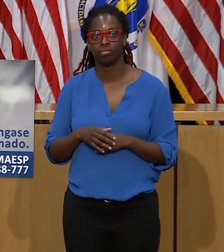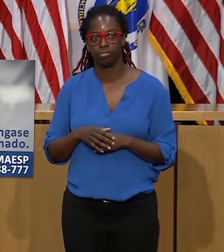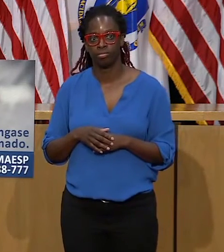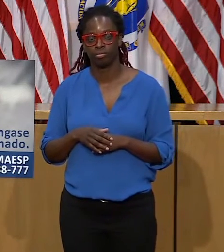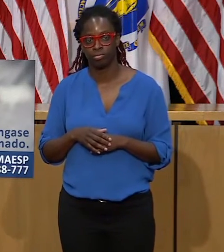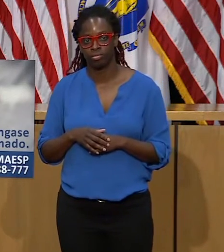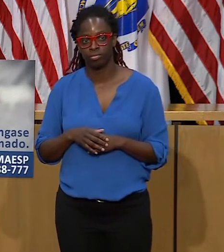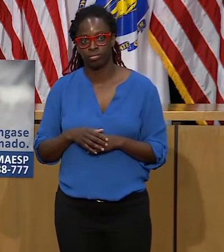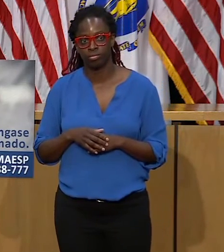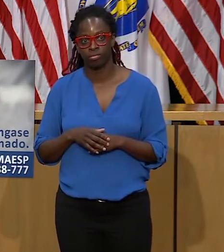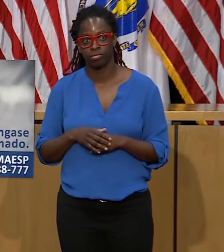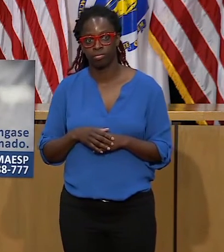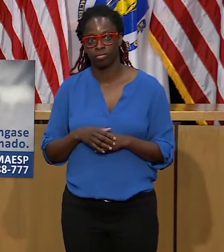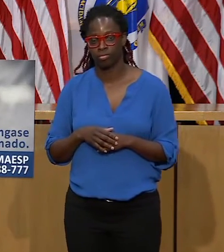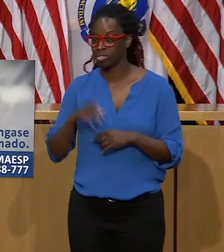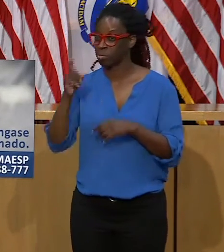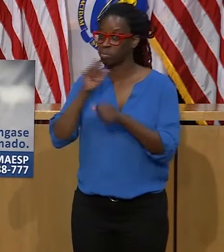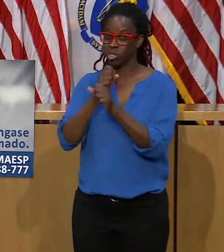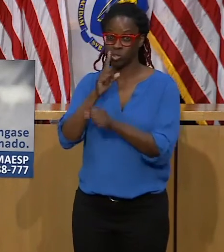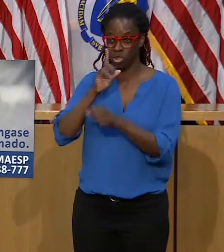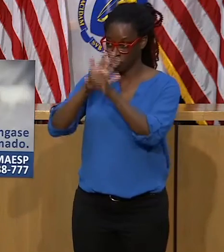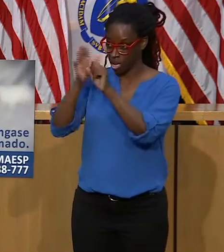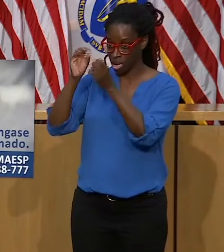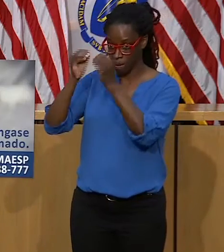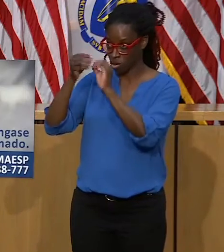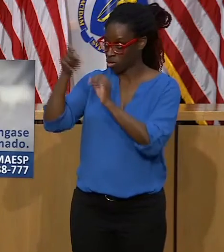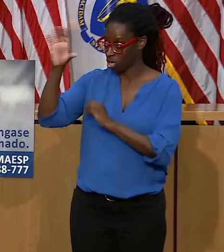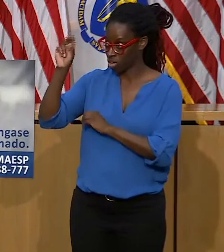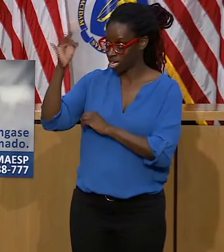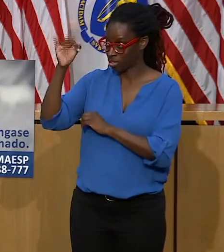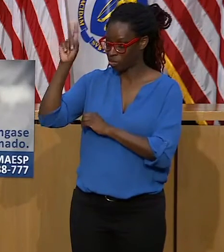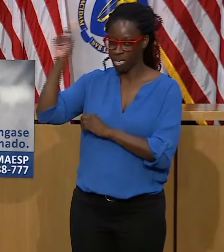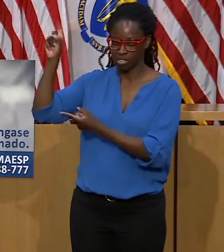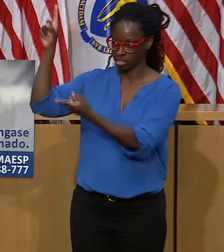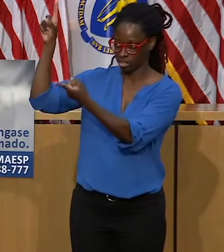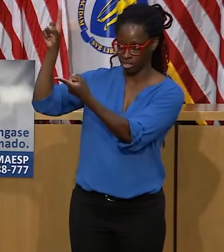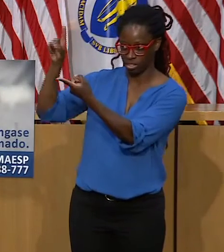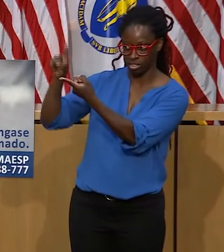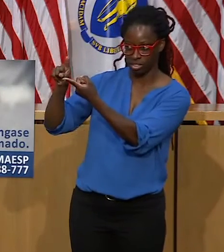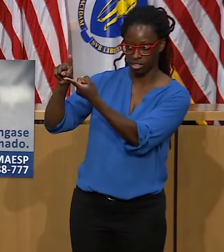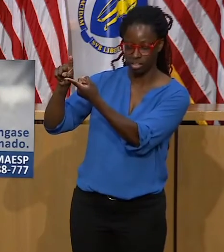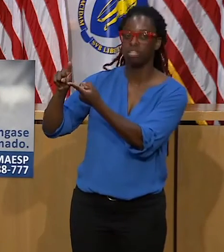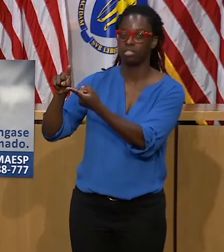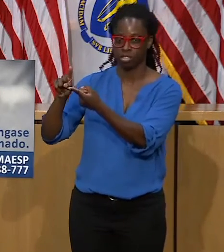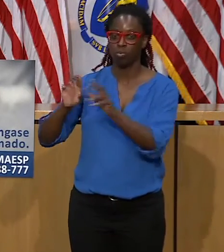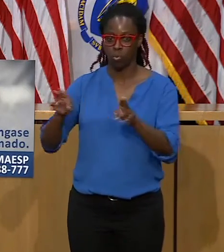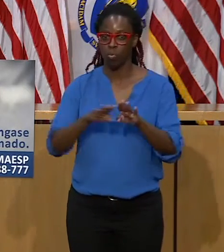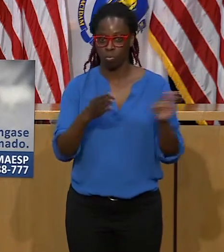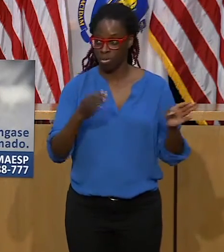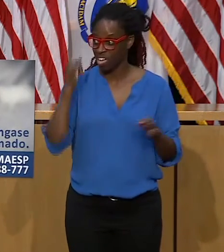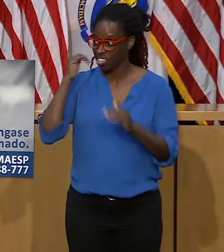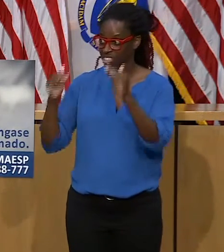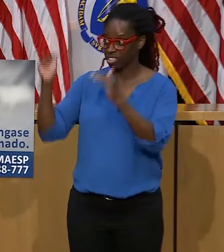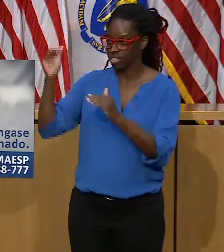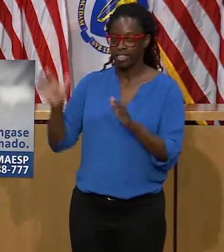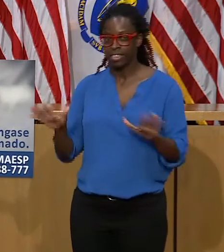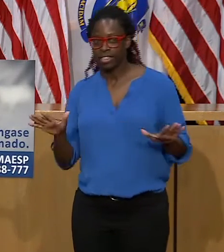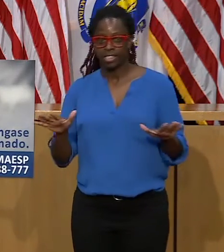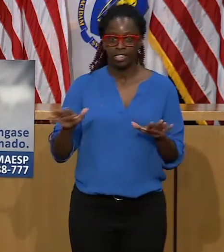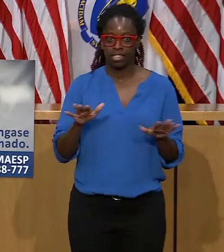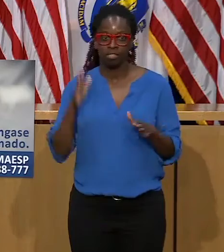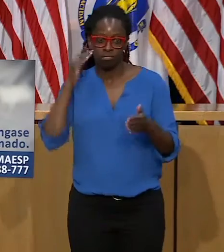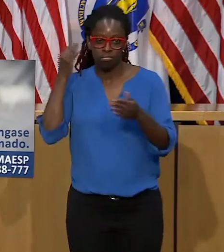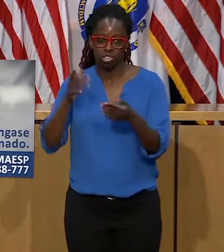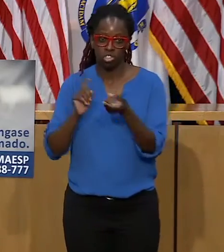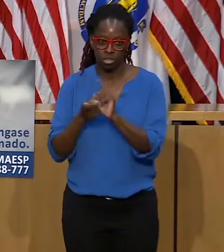than ever, protecting and educating our children requires a village. We must all remain vigilant. Our children depend on